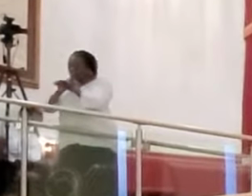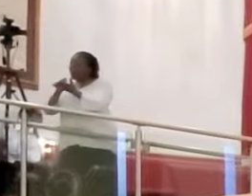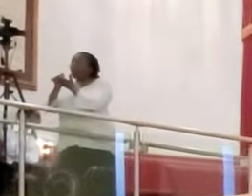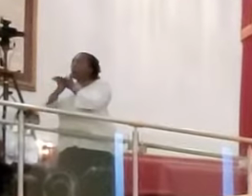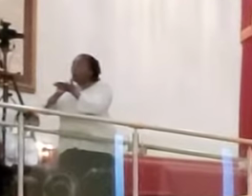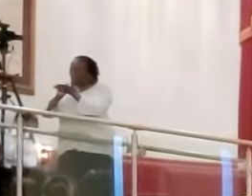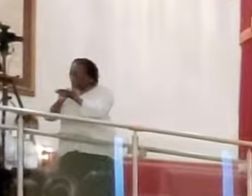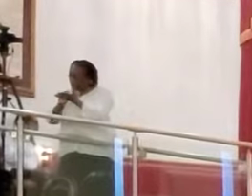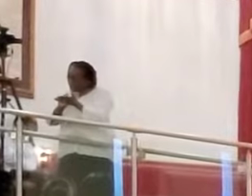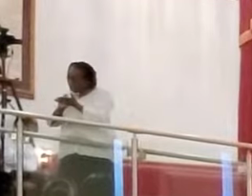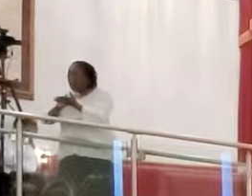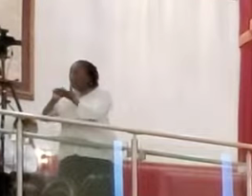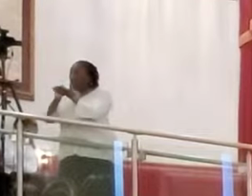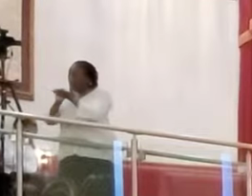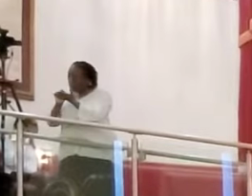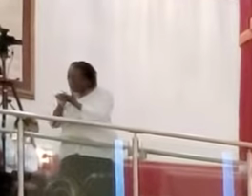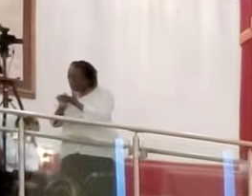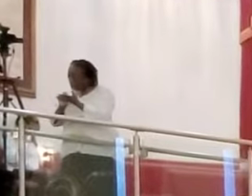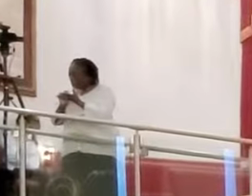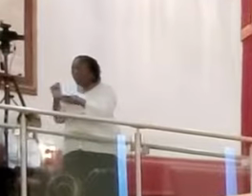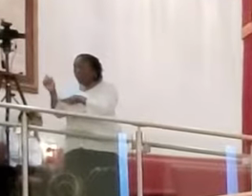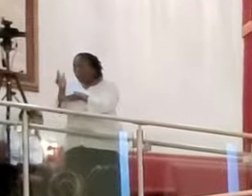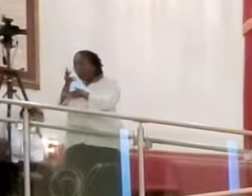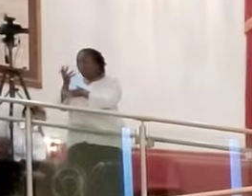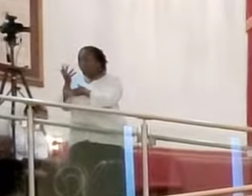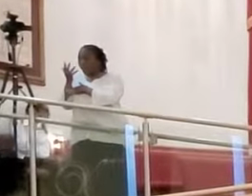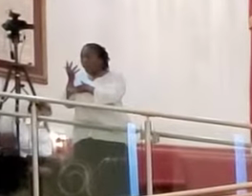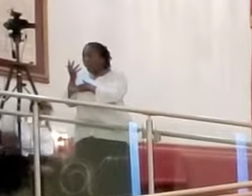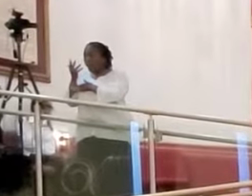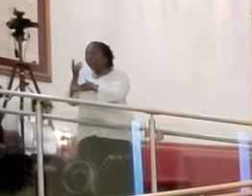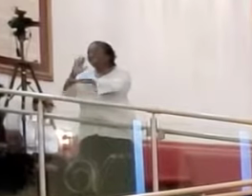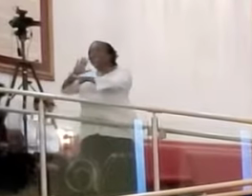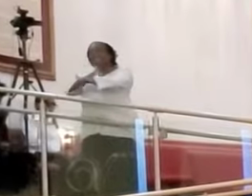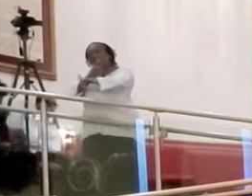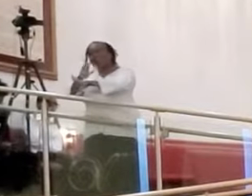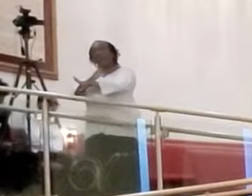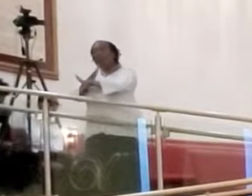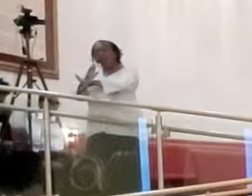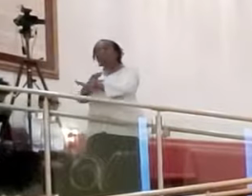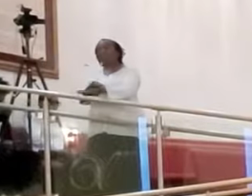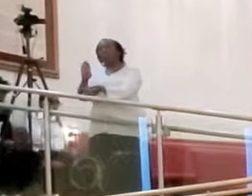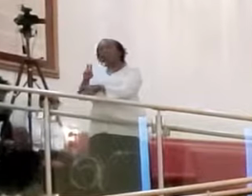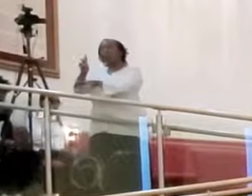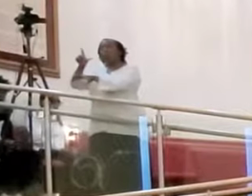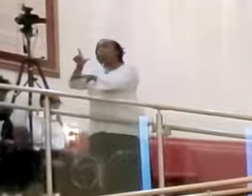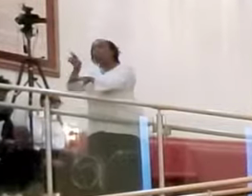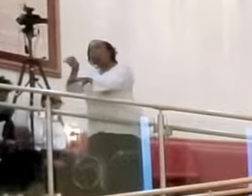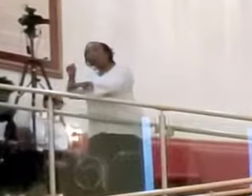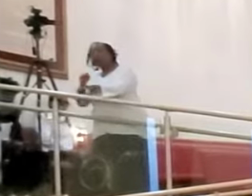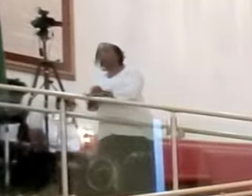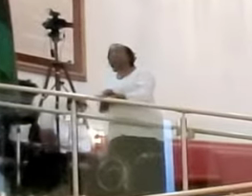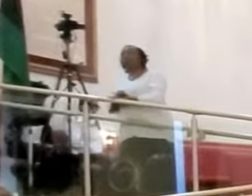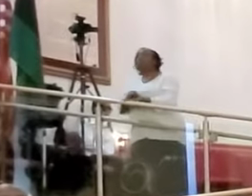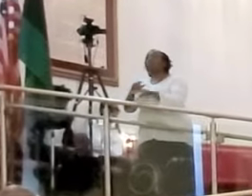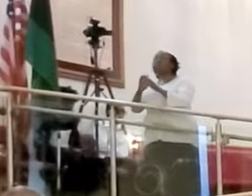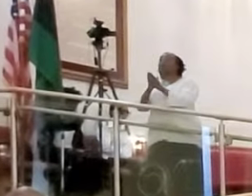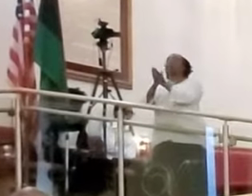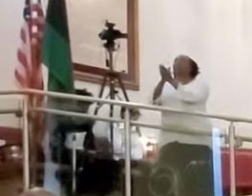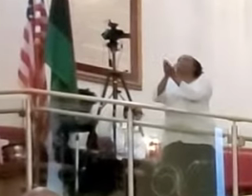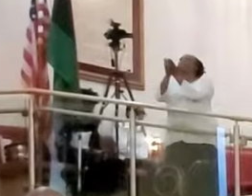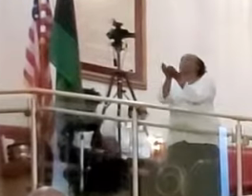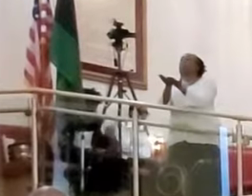fashion. Yes. Five blues songs that would be classified as the Book